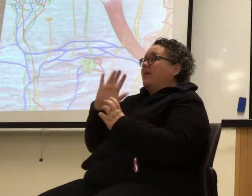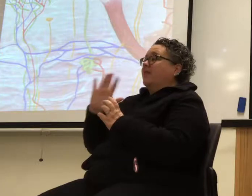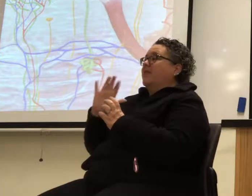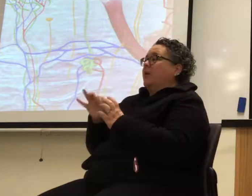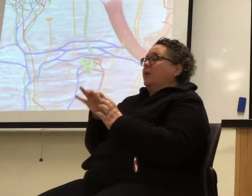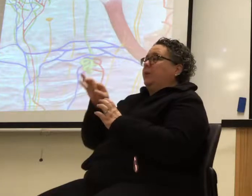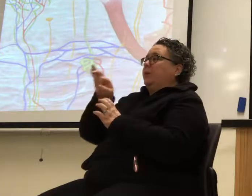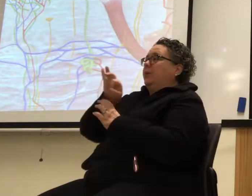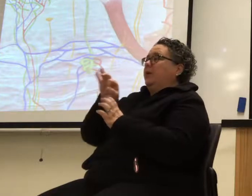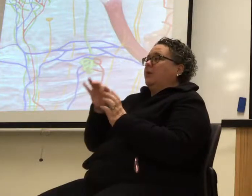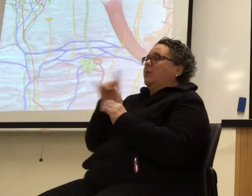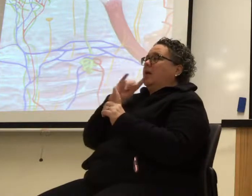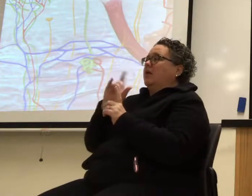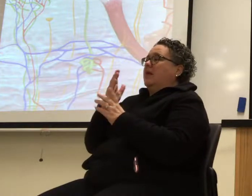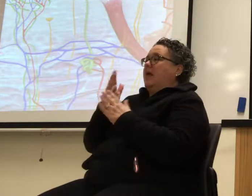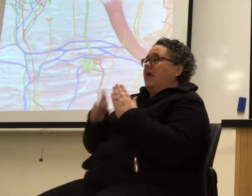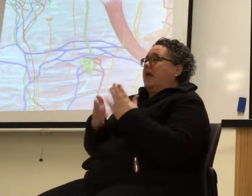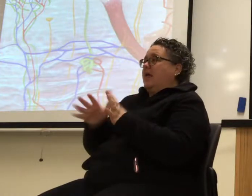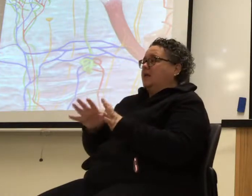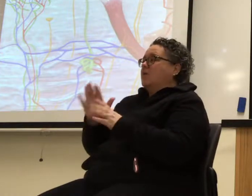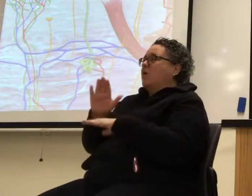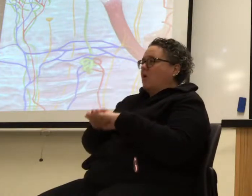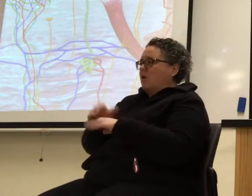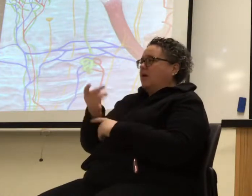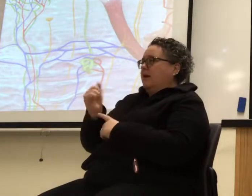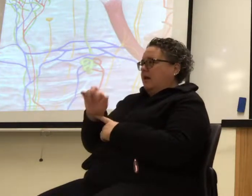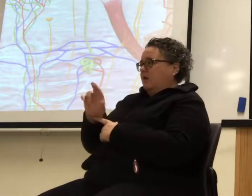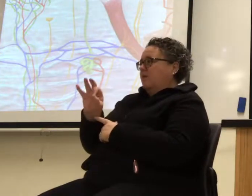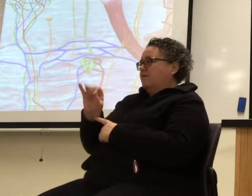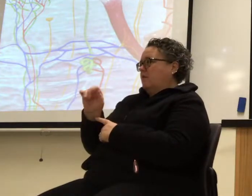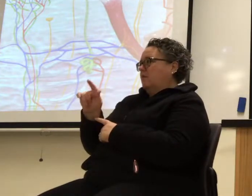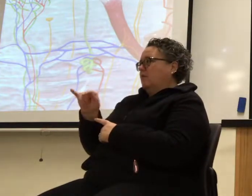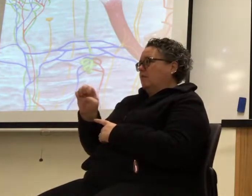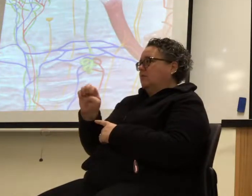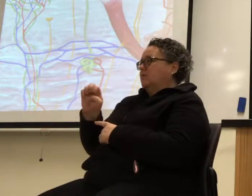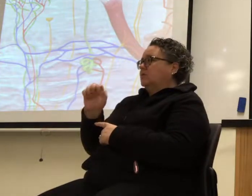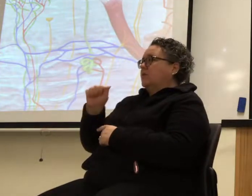hair follicle. So I'll put A for apocrine.